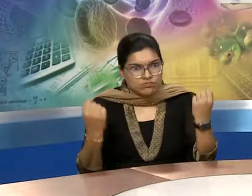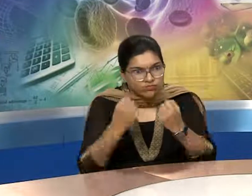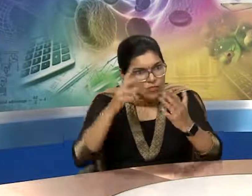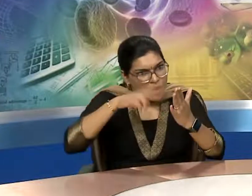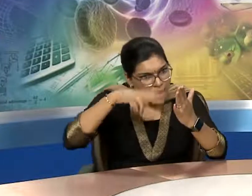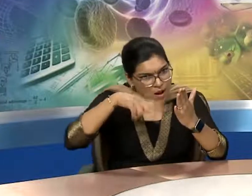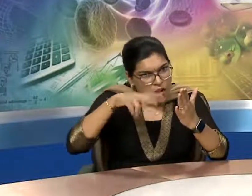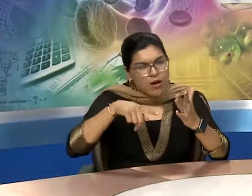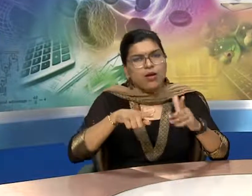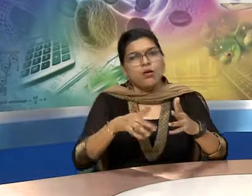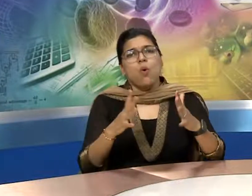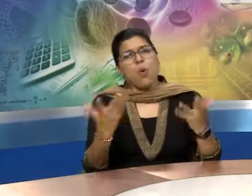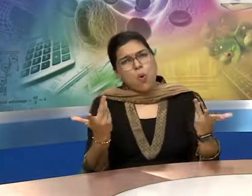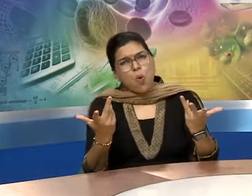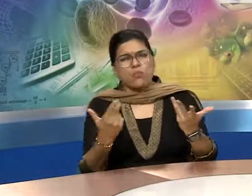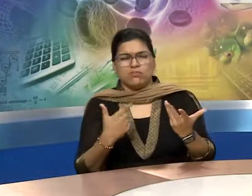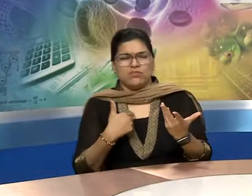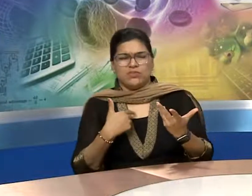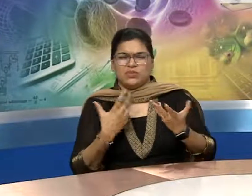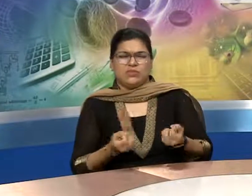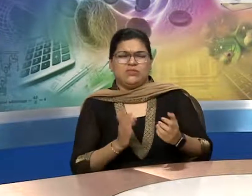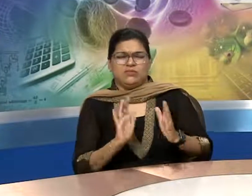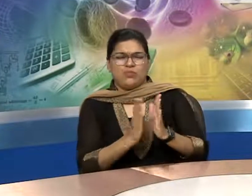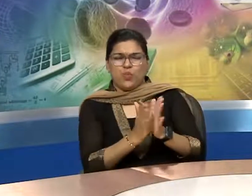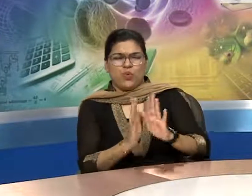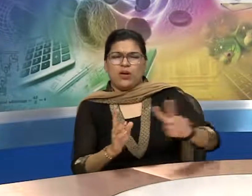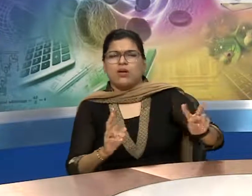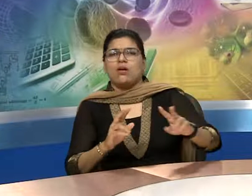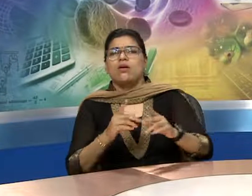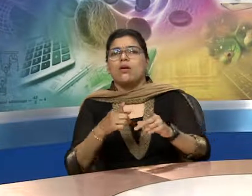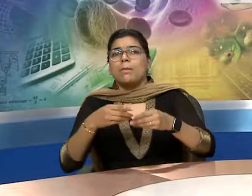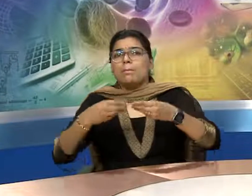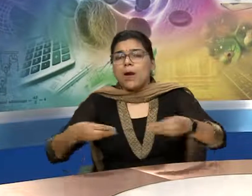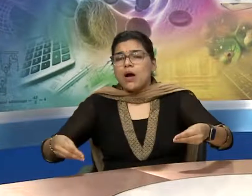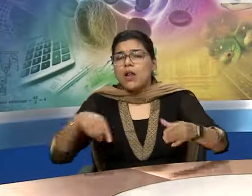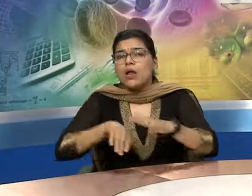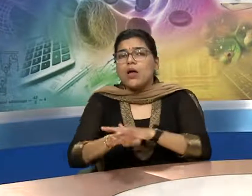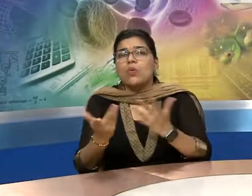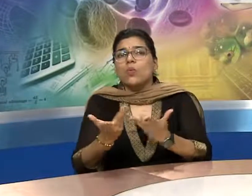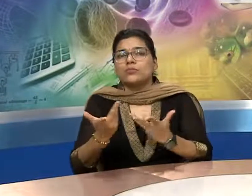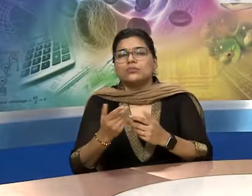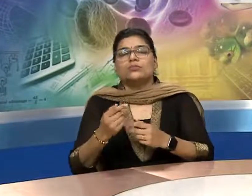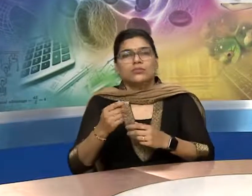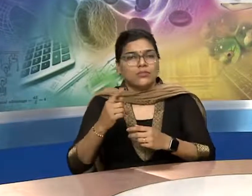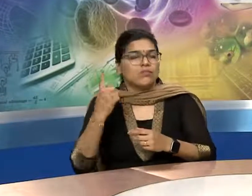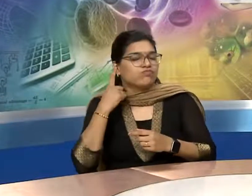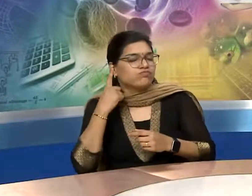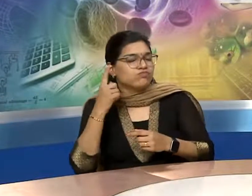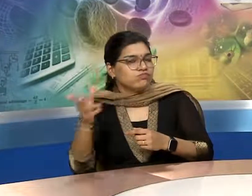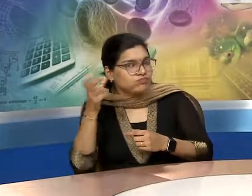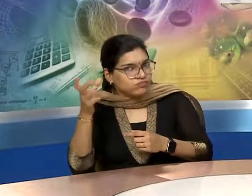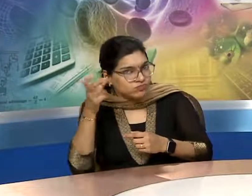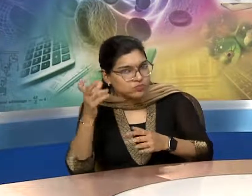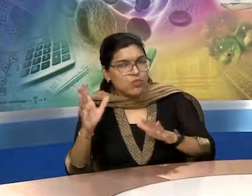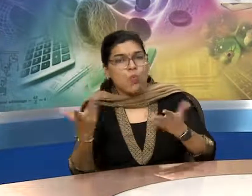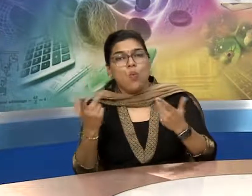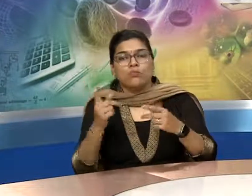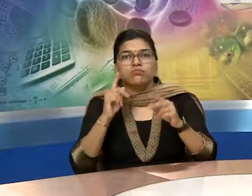is that all these things which we discussed earlier, all these are achieved by stocking